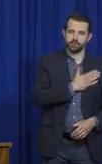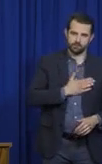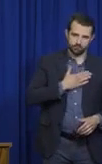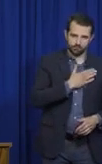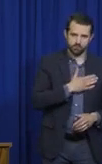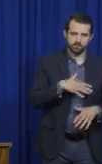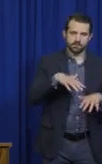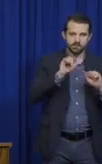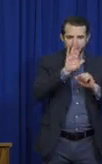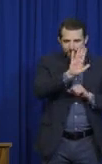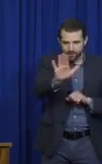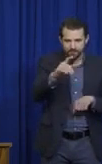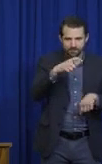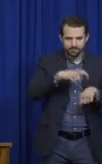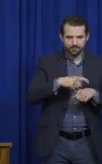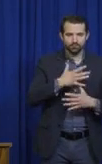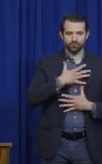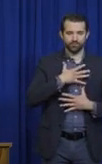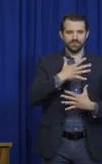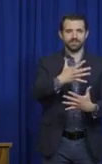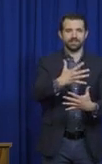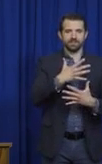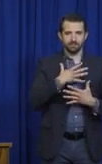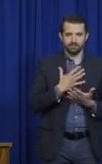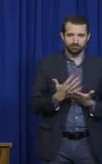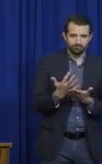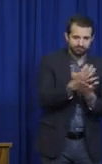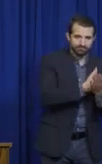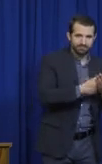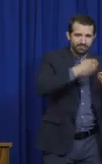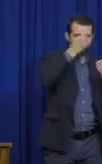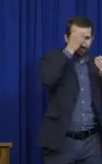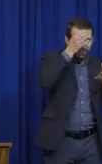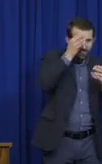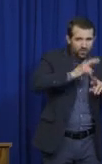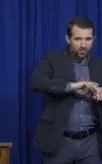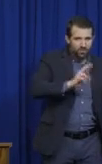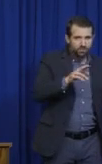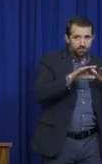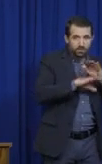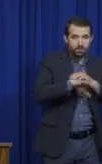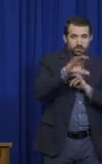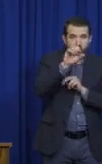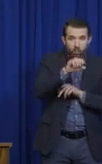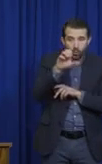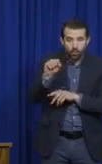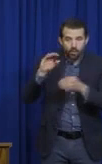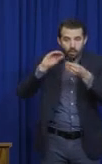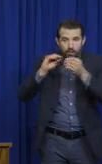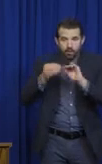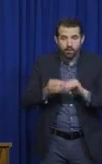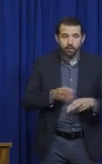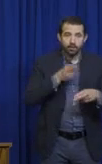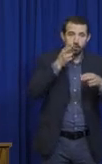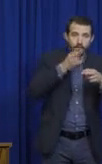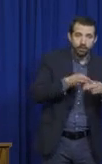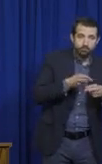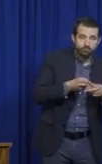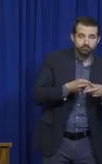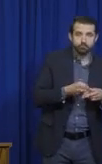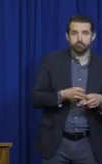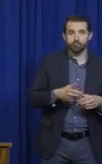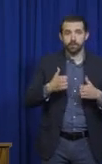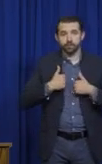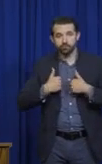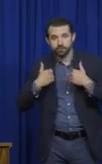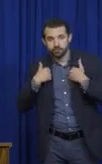time, gather the information you need, which is basic. It's your social security number, it's your name, your